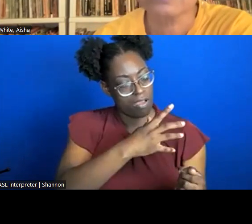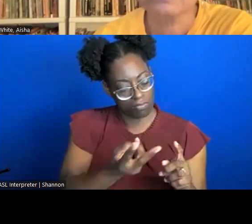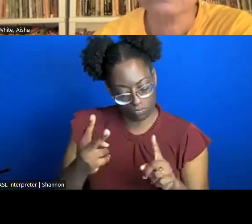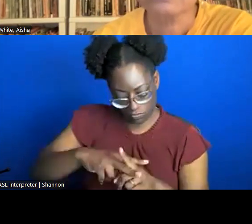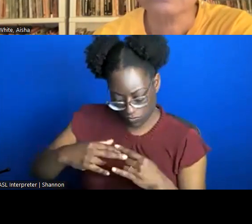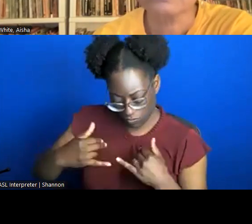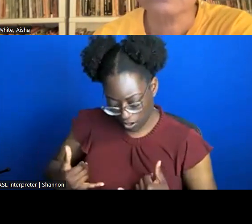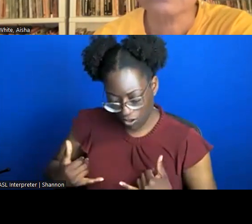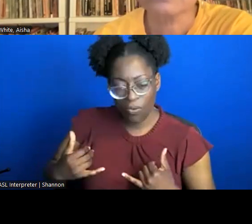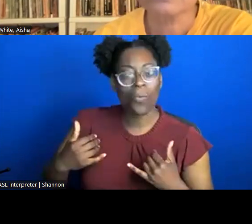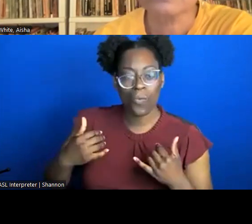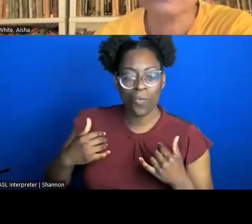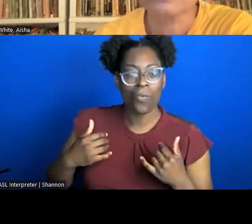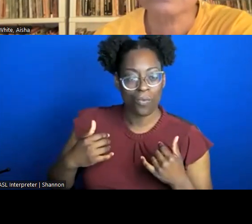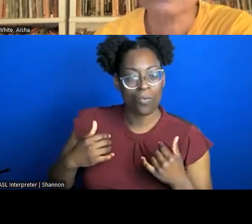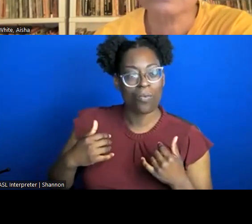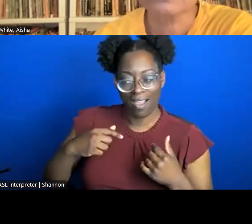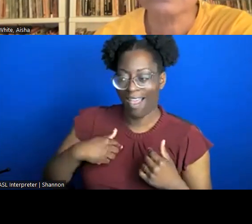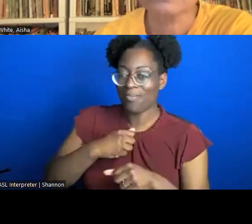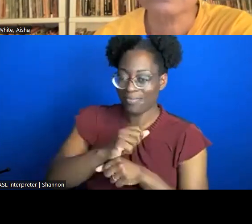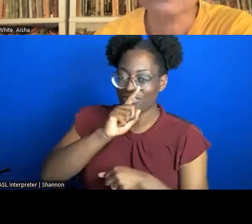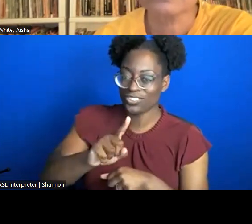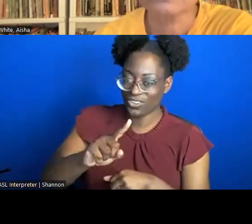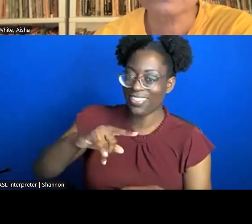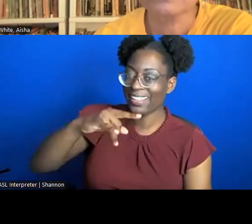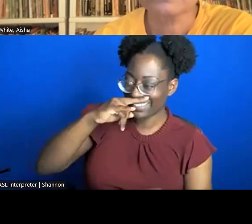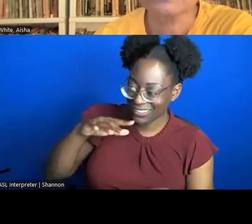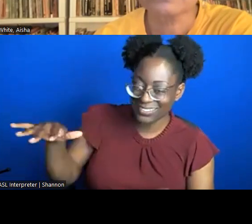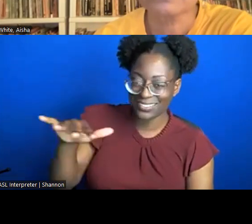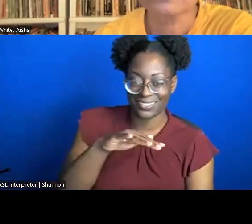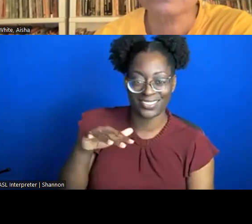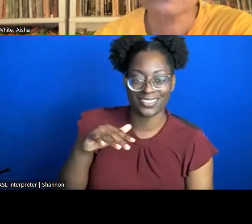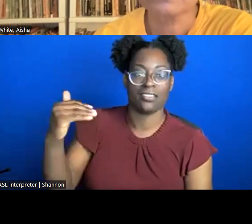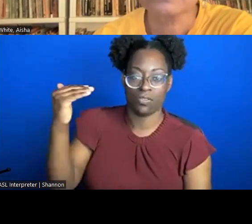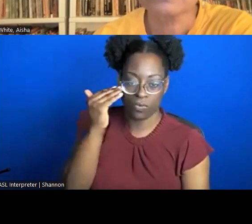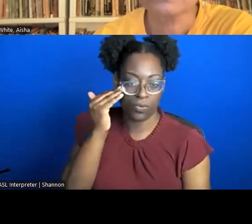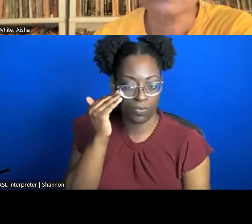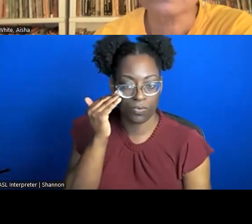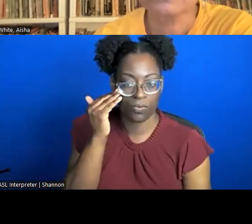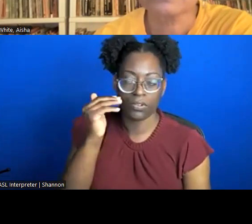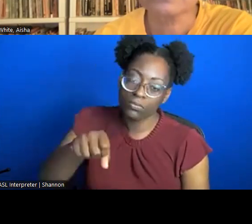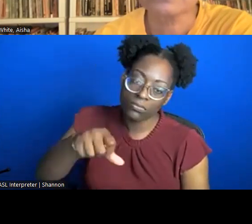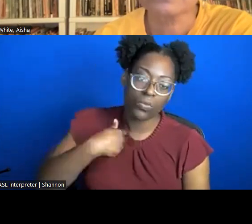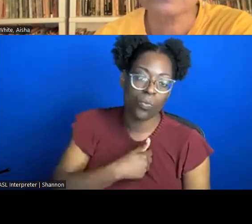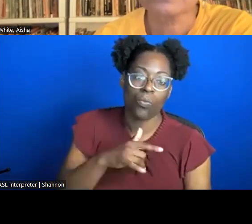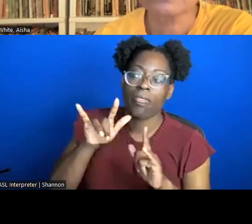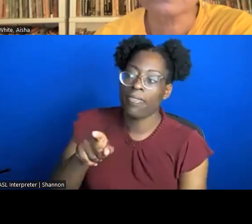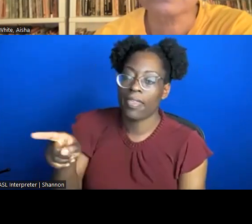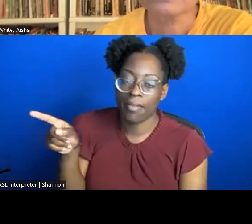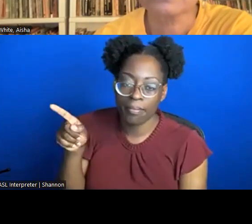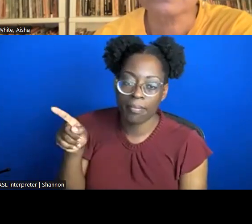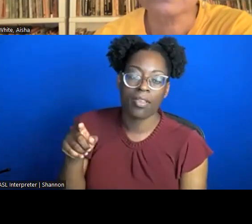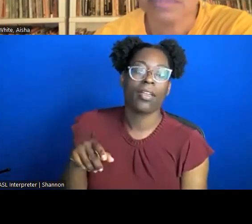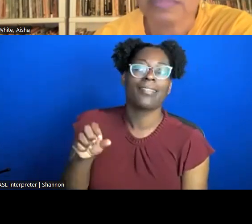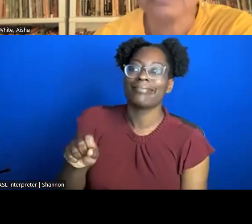words. I'm sure we can assume that they know that we love and we care about them, but what gives words power is who